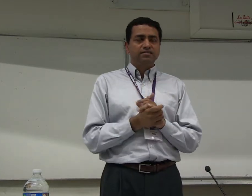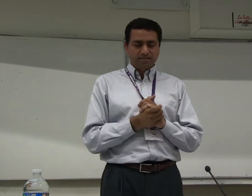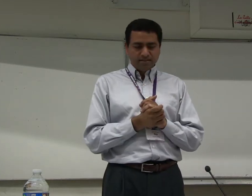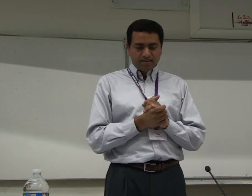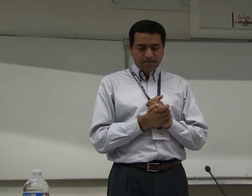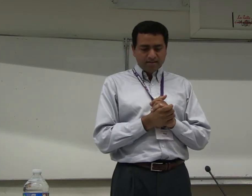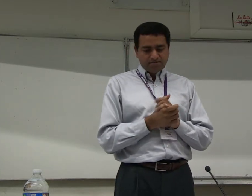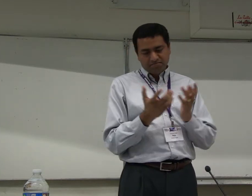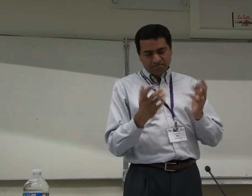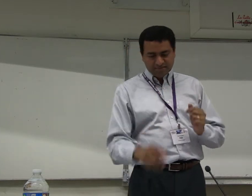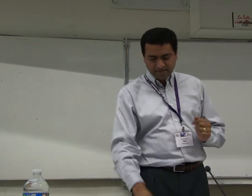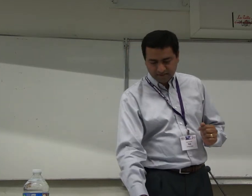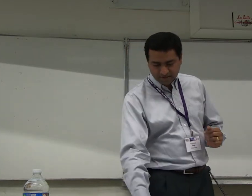slide changes, for example.